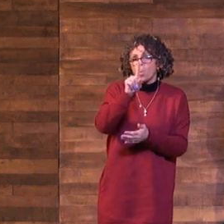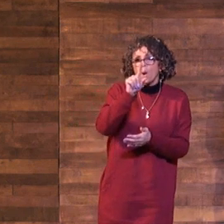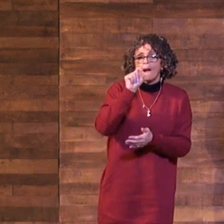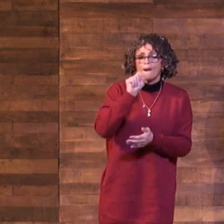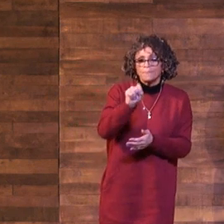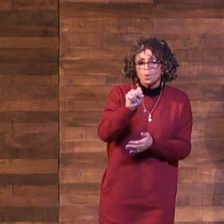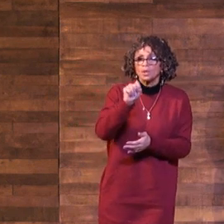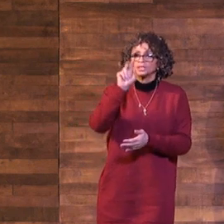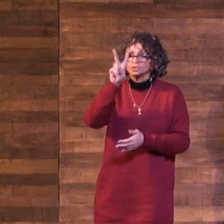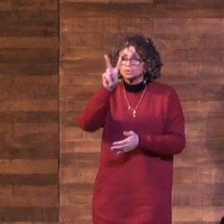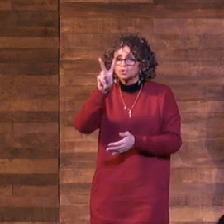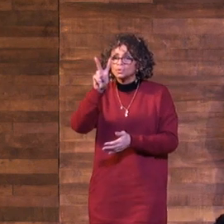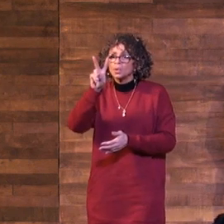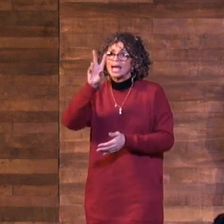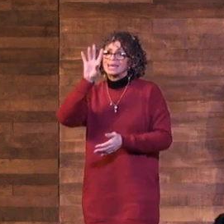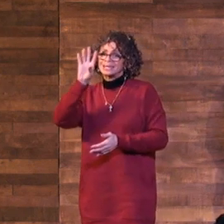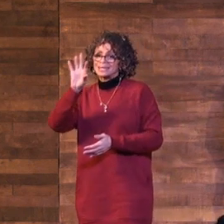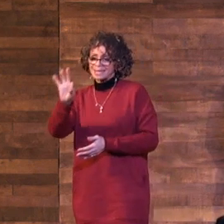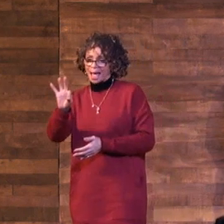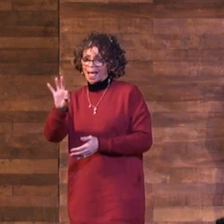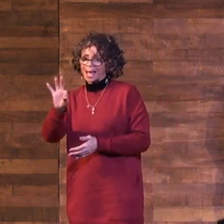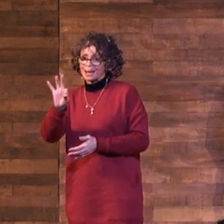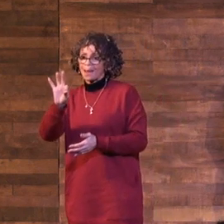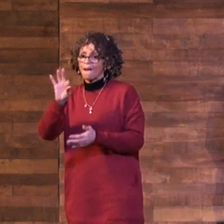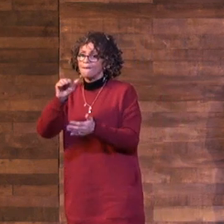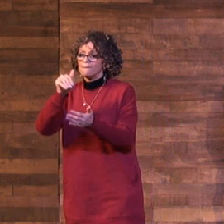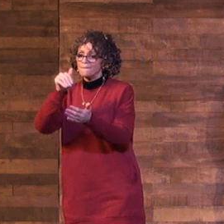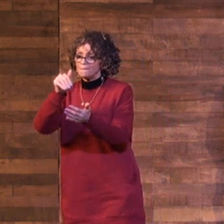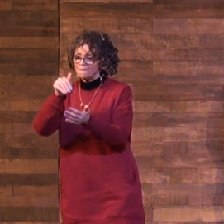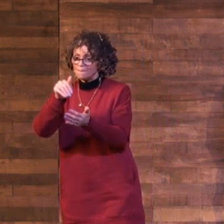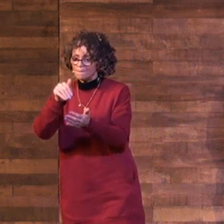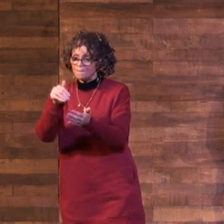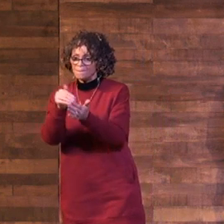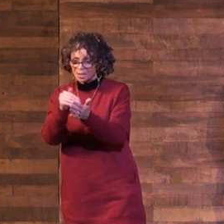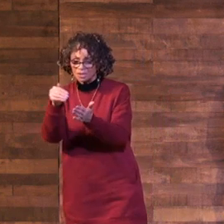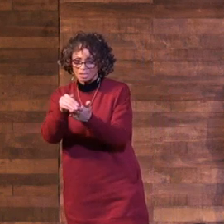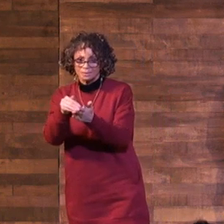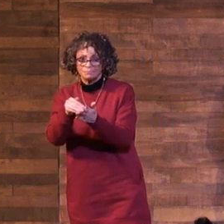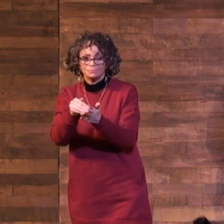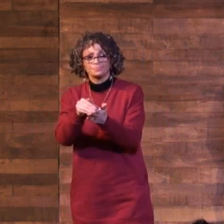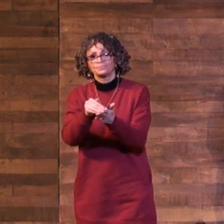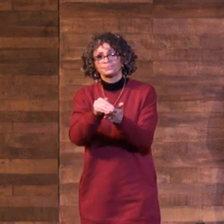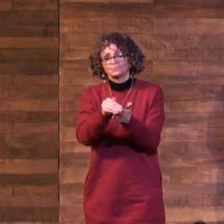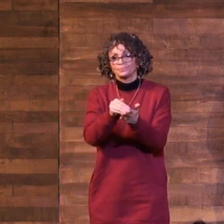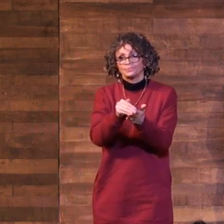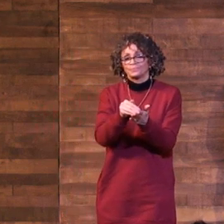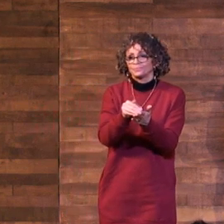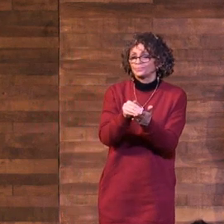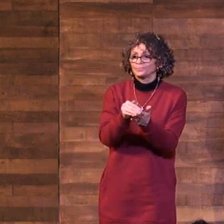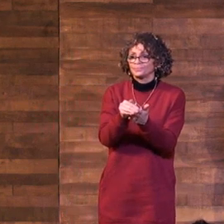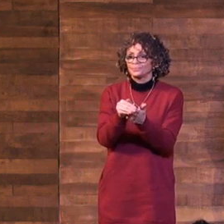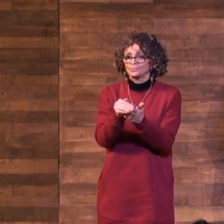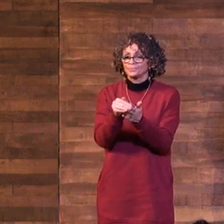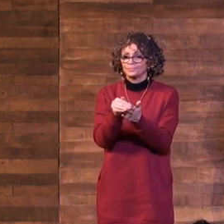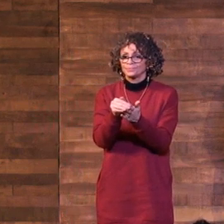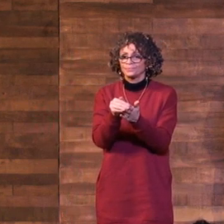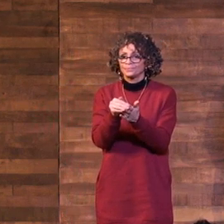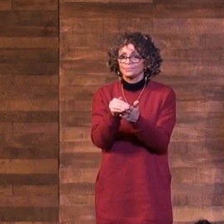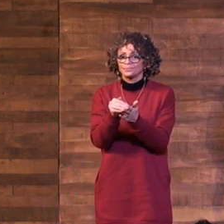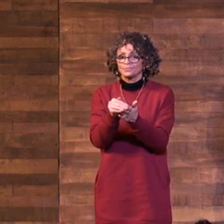$1.29 million. This year we have set an annual giving goal of $1.33 million. This